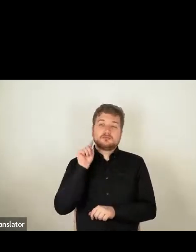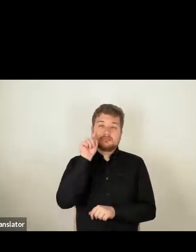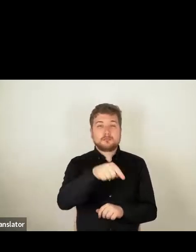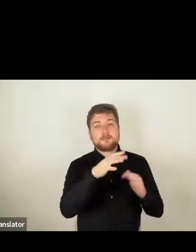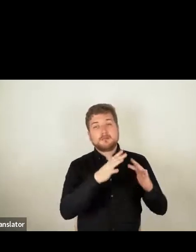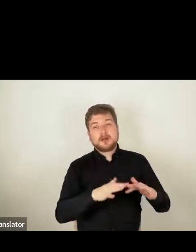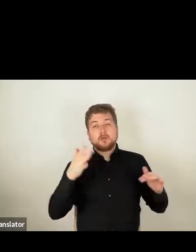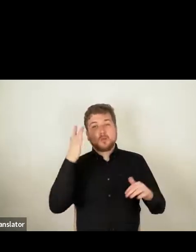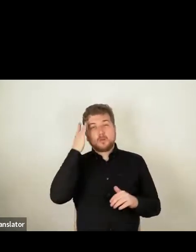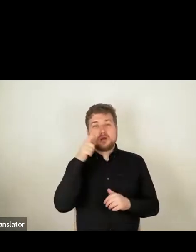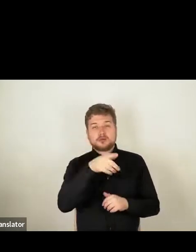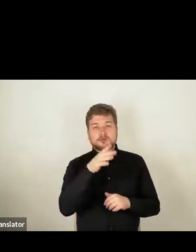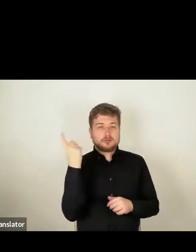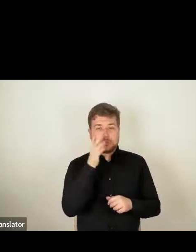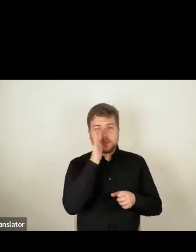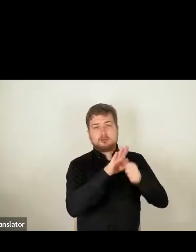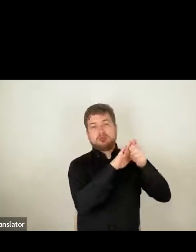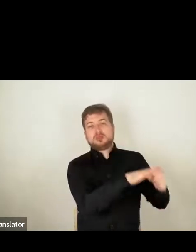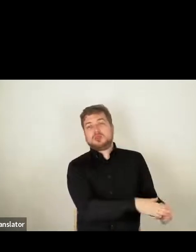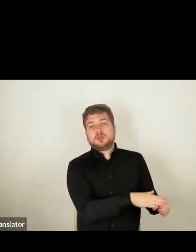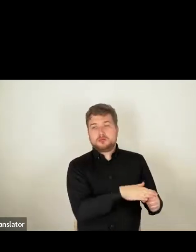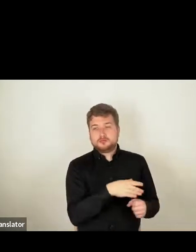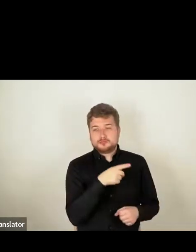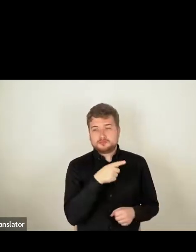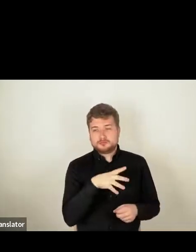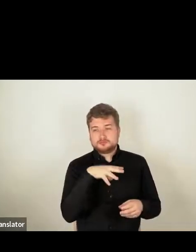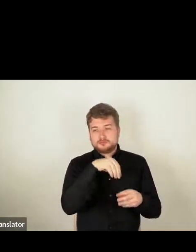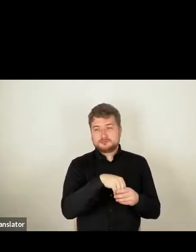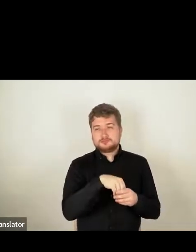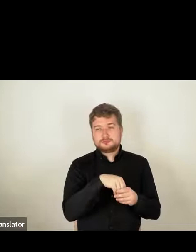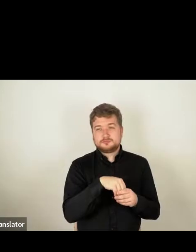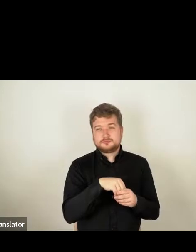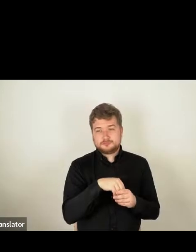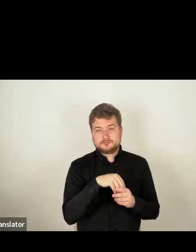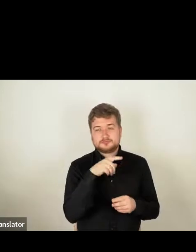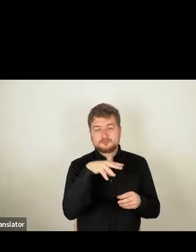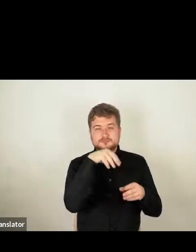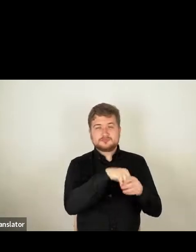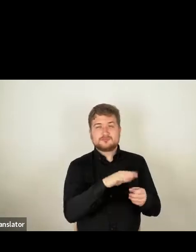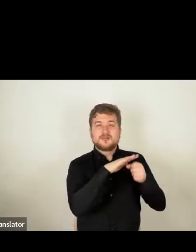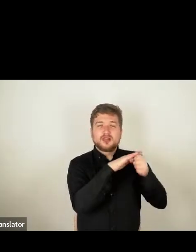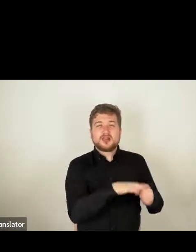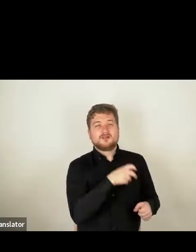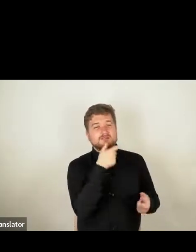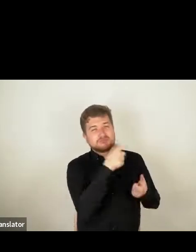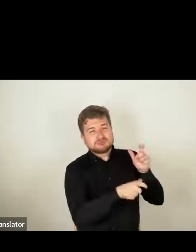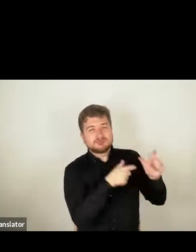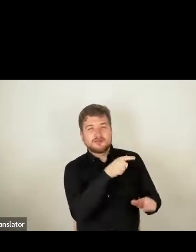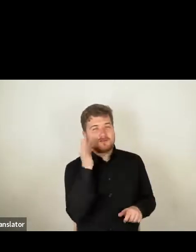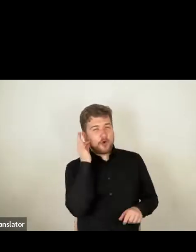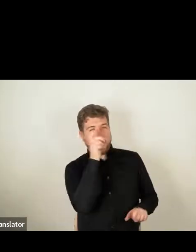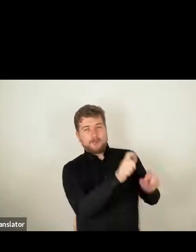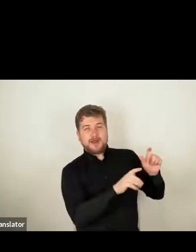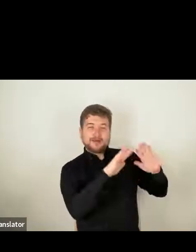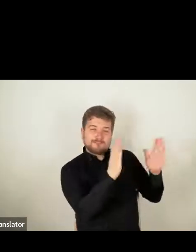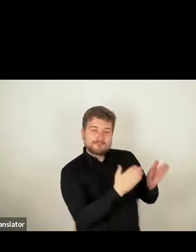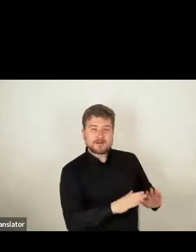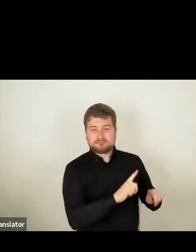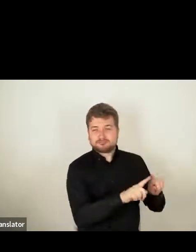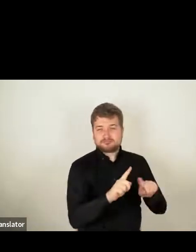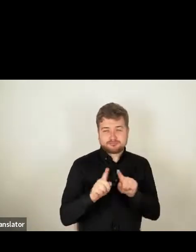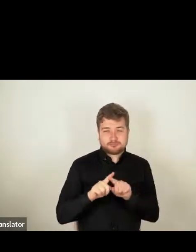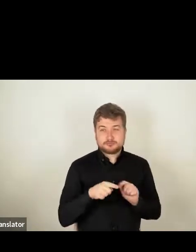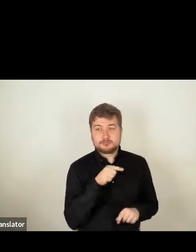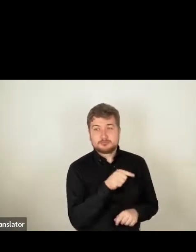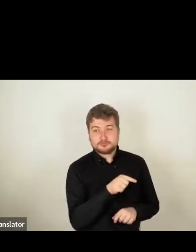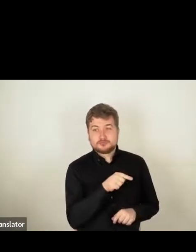them, because there are sexist, rude side jokes made about women, the tenure of their voices, that they speak too